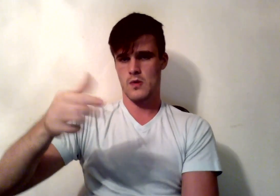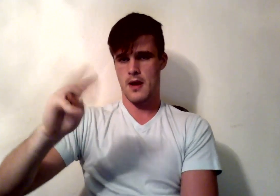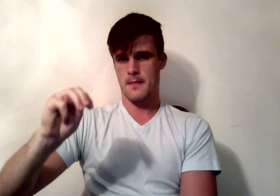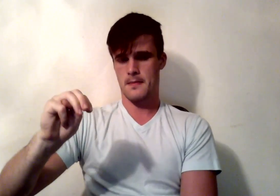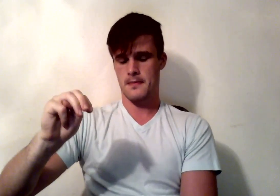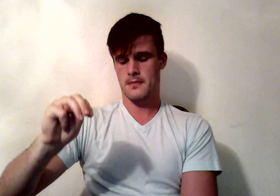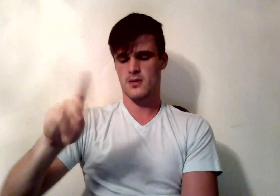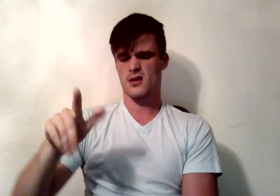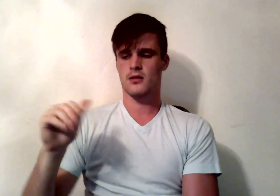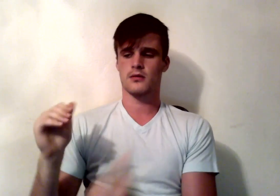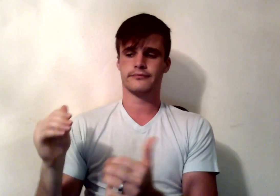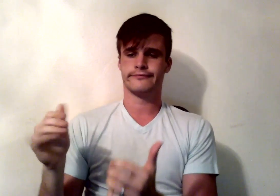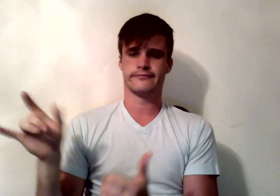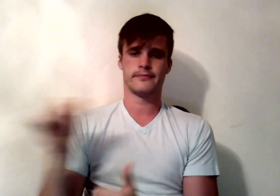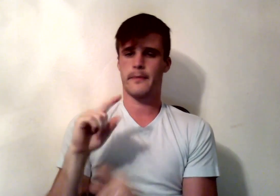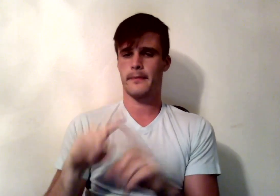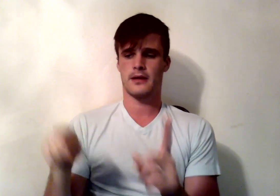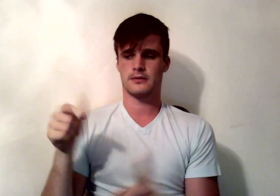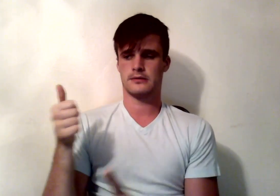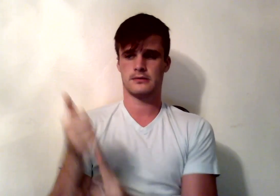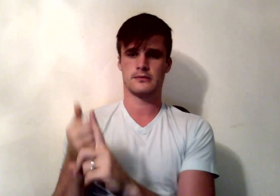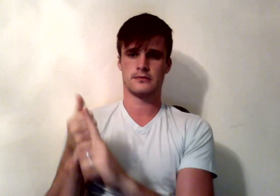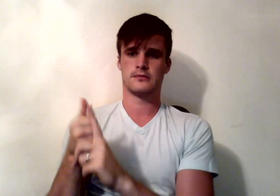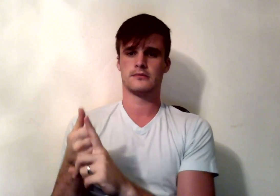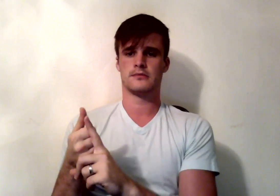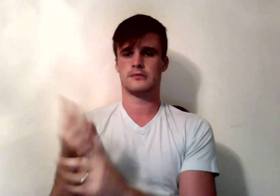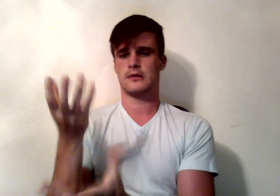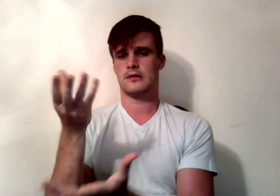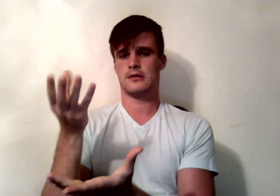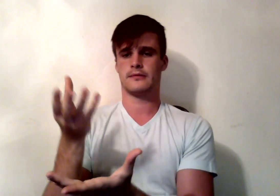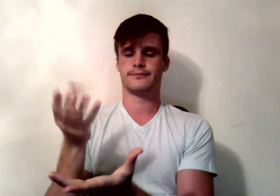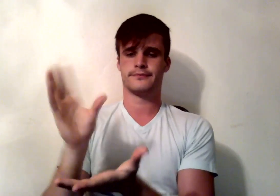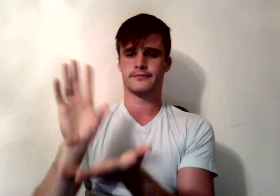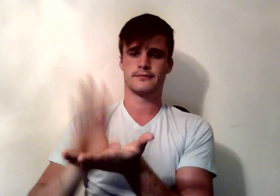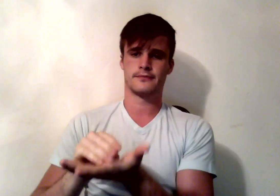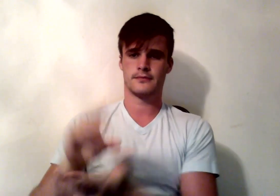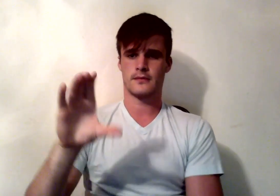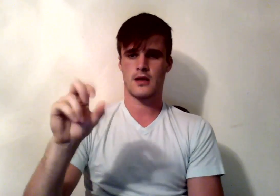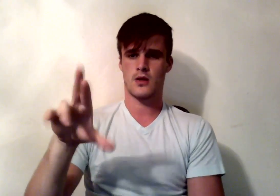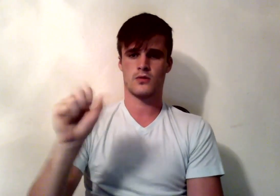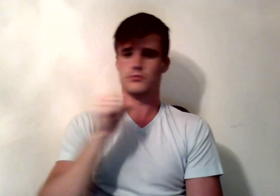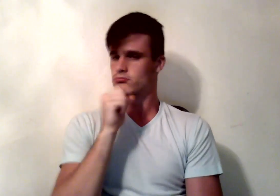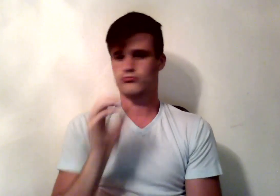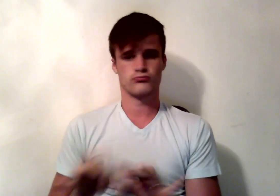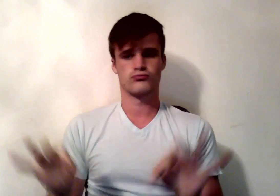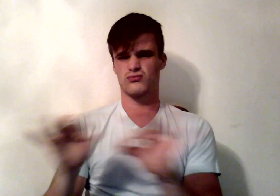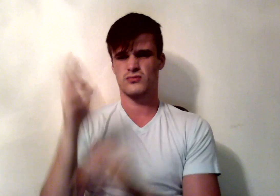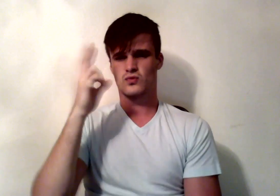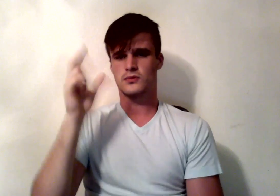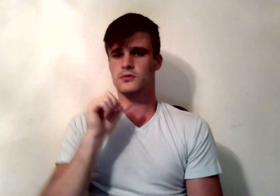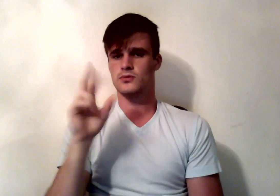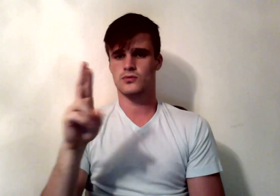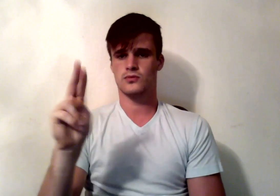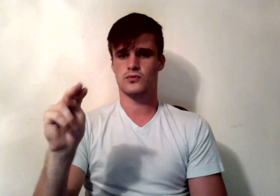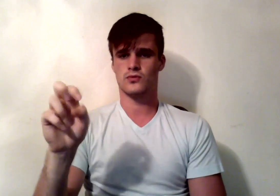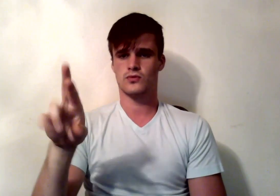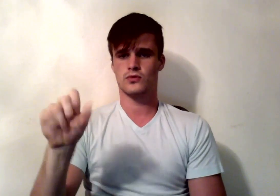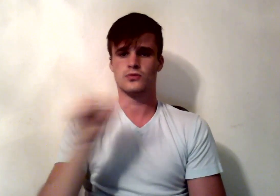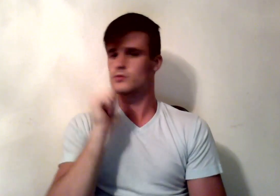of